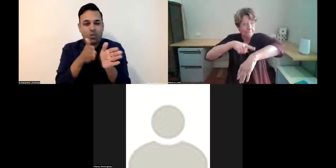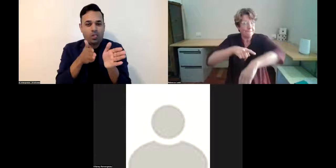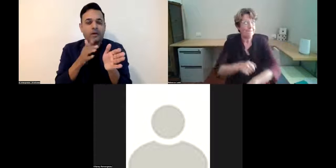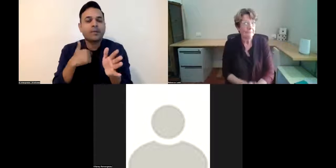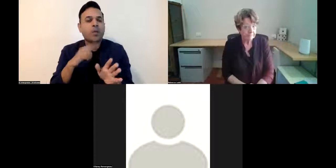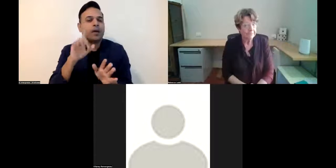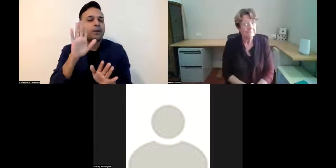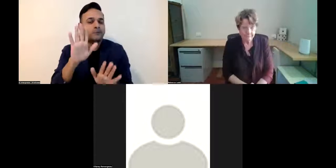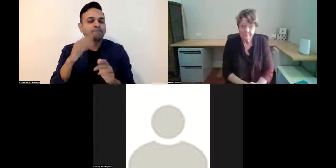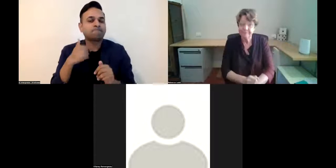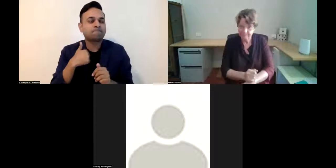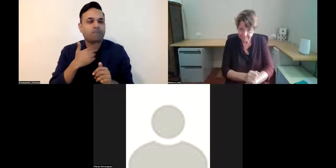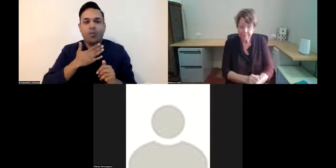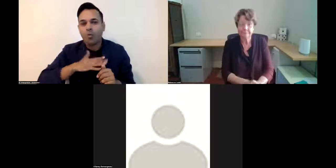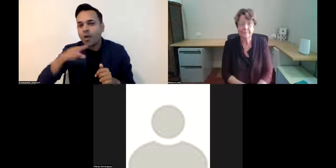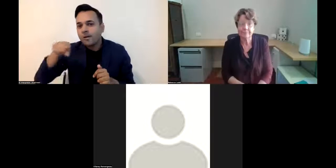that,